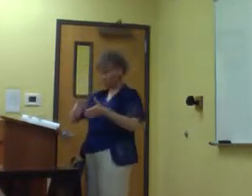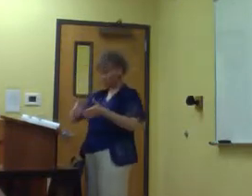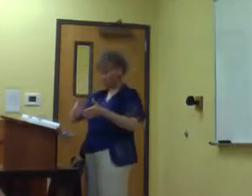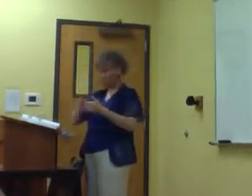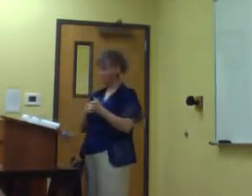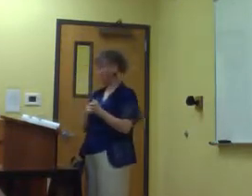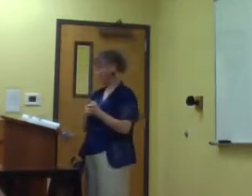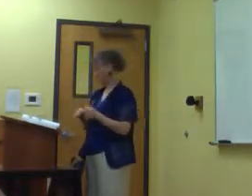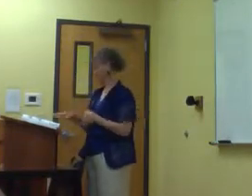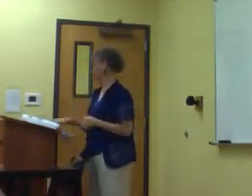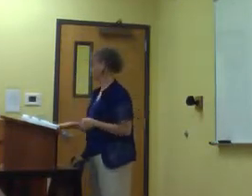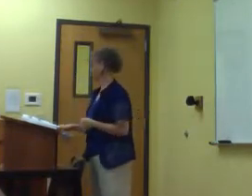Teacher.